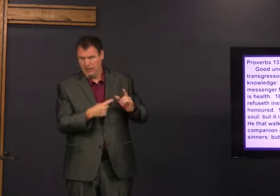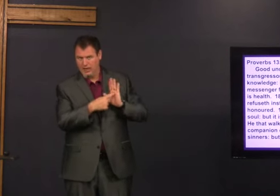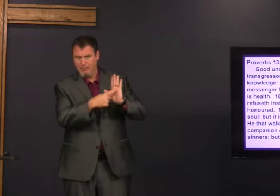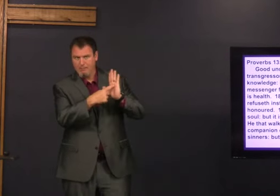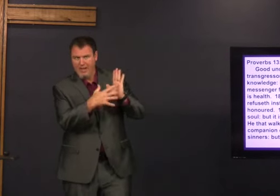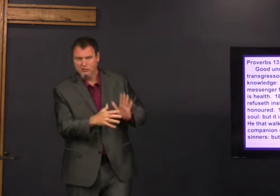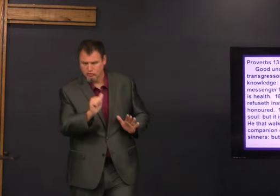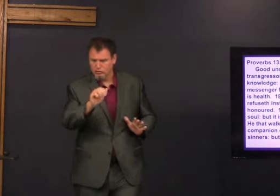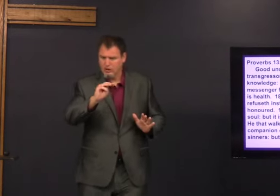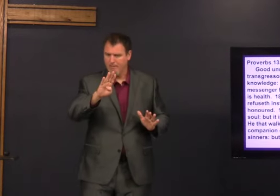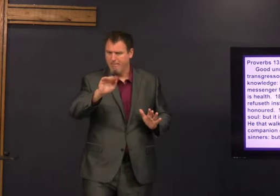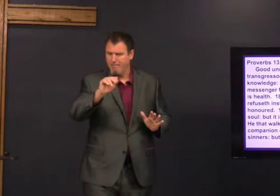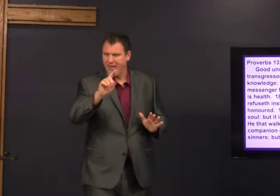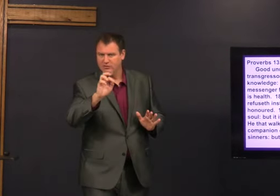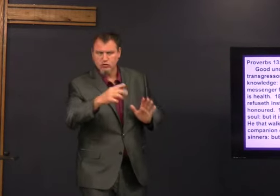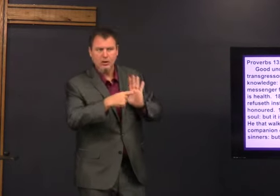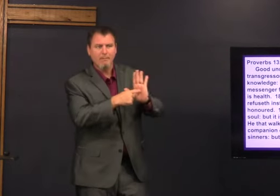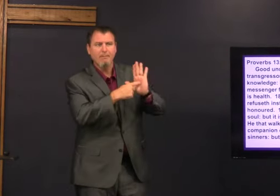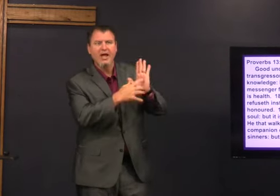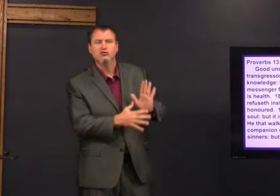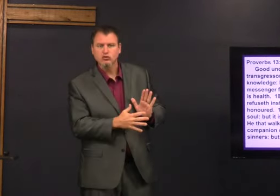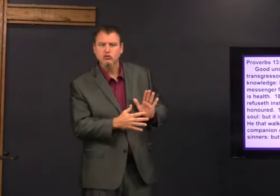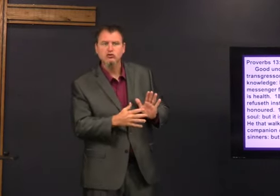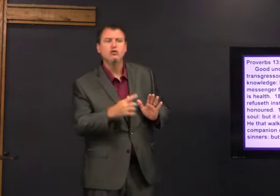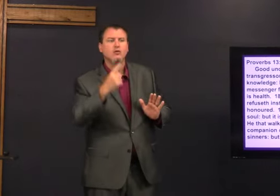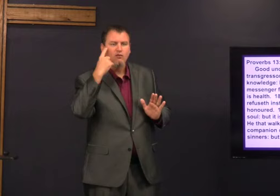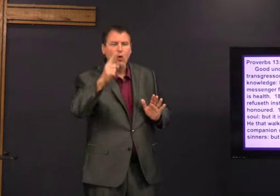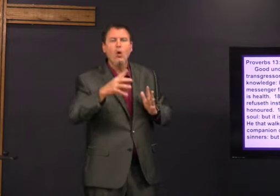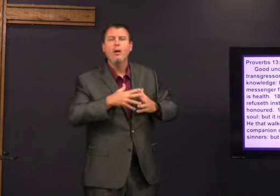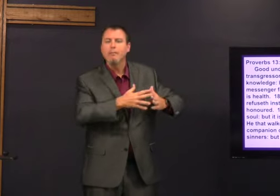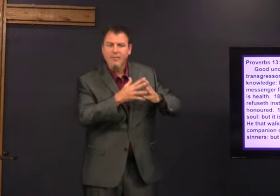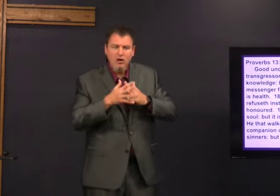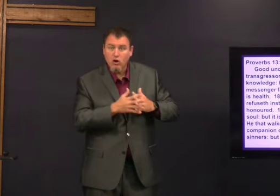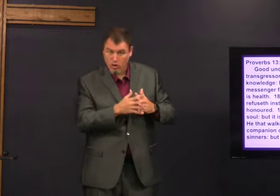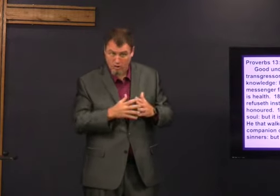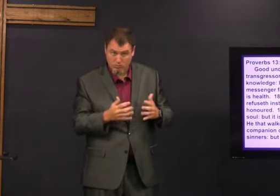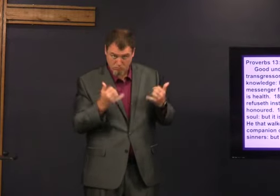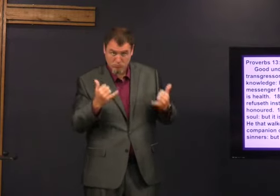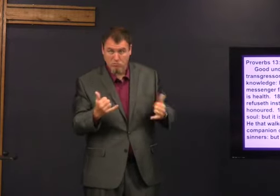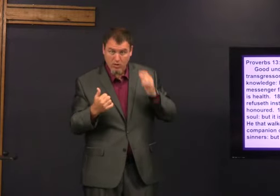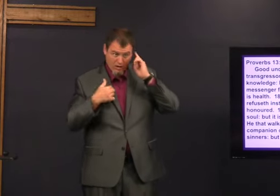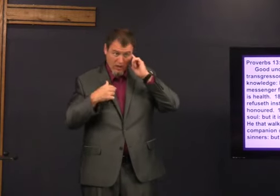as an ambassador, I can use that sign, I'm representative, an ambassador for America.